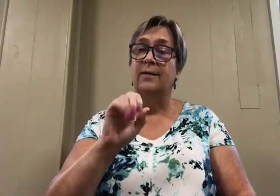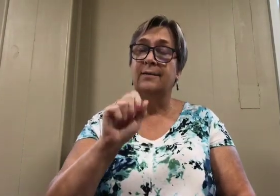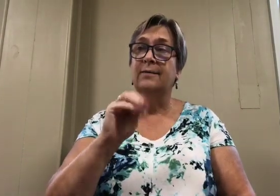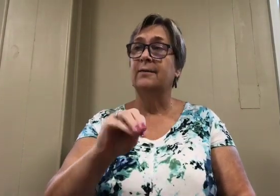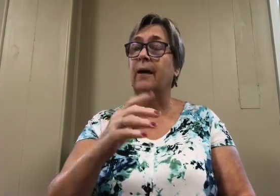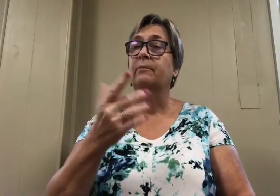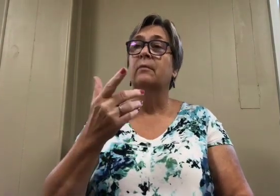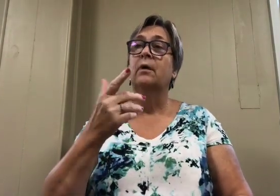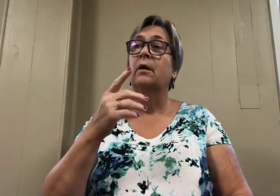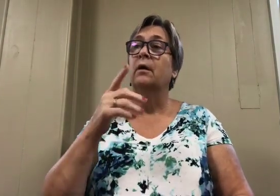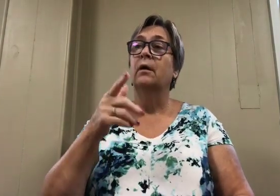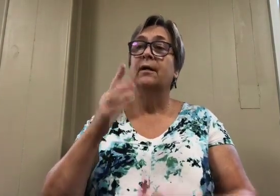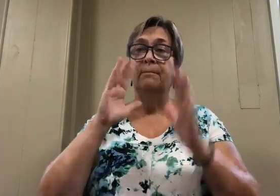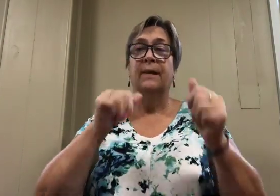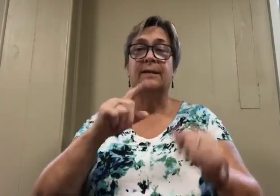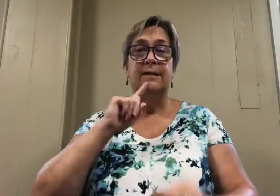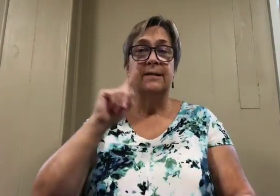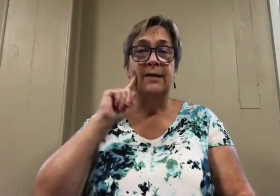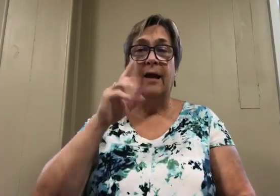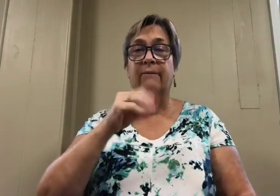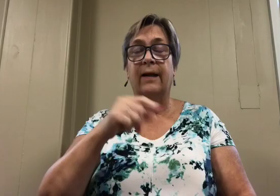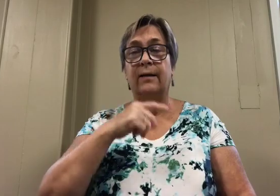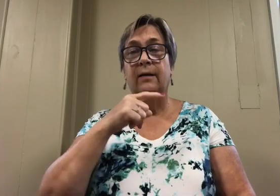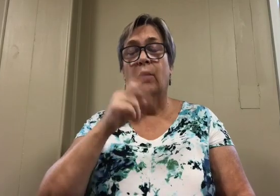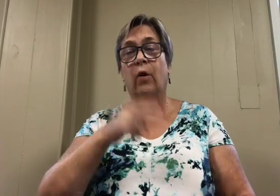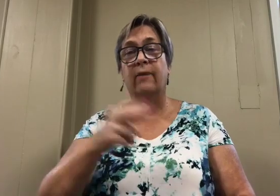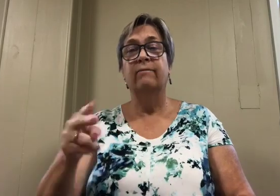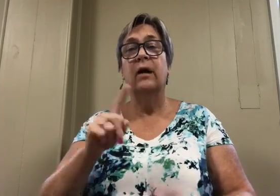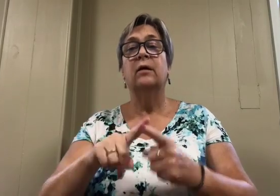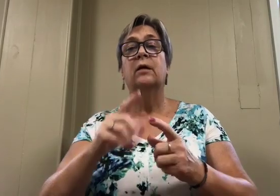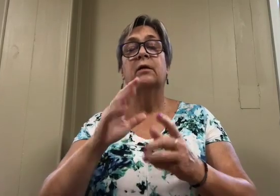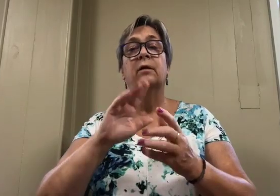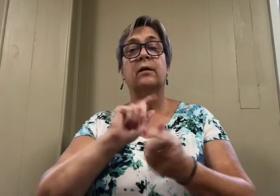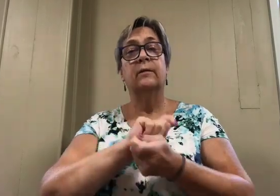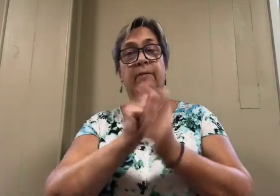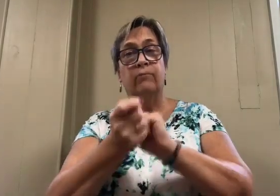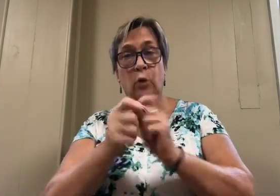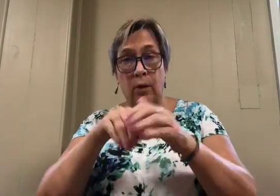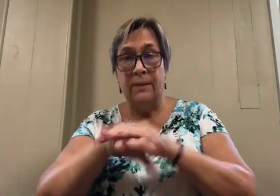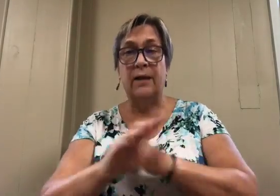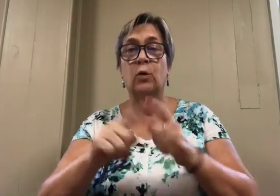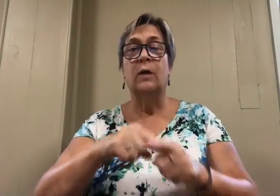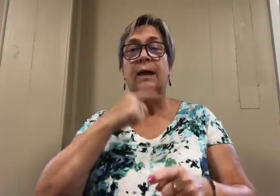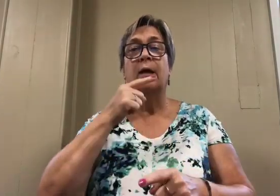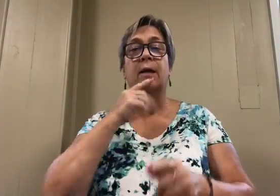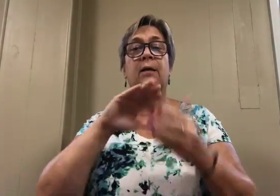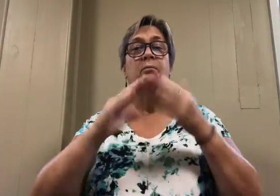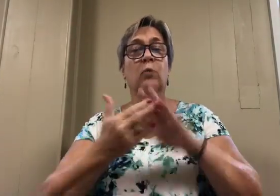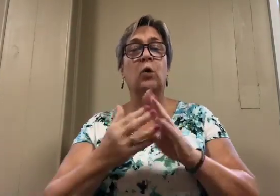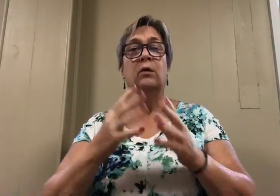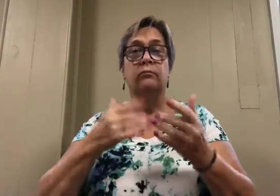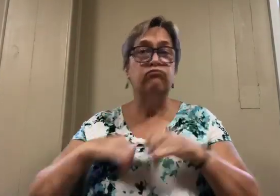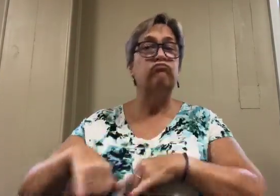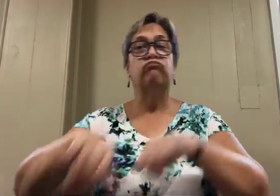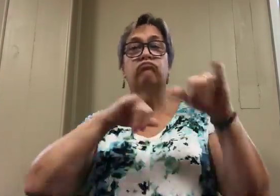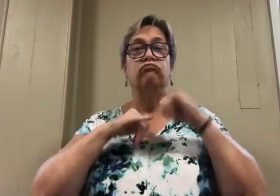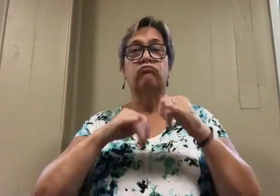different examples of audism, expecting a deaf or hard of hear person to go into